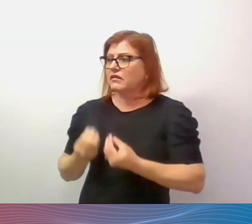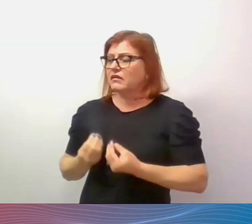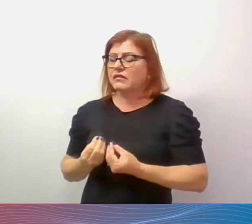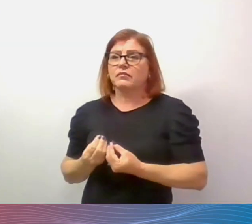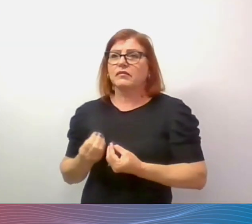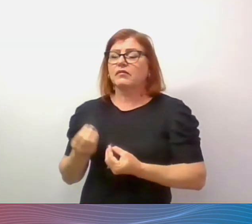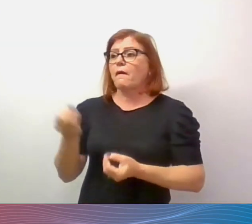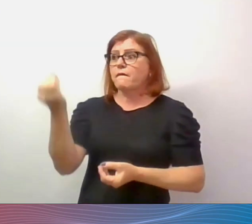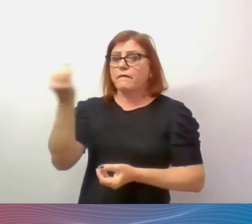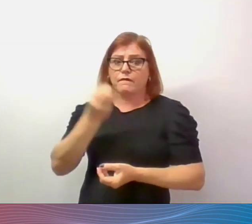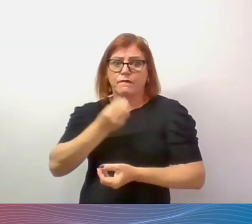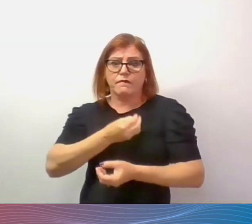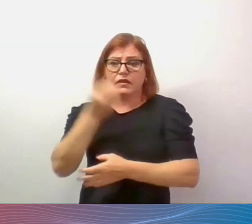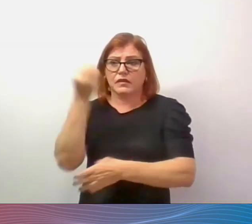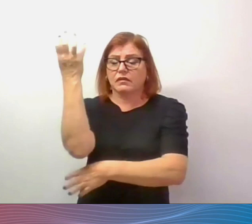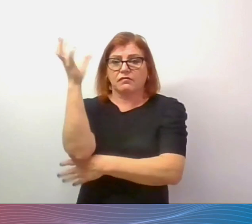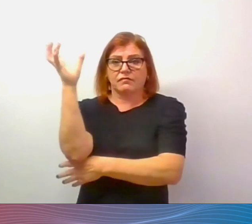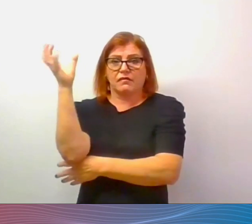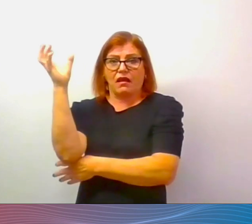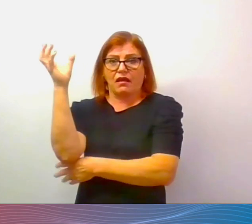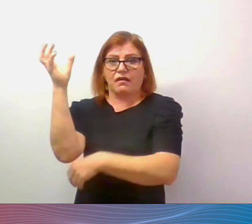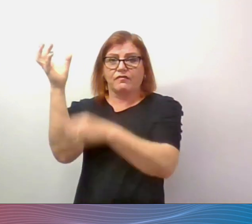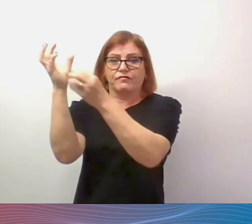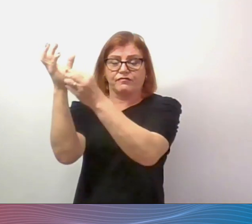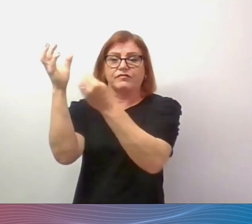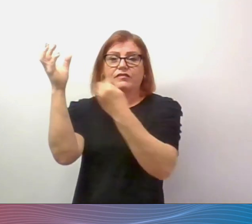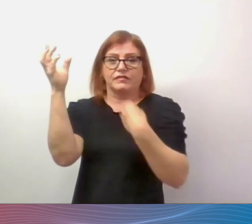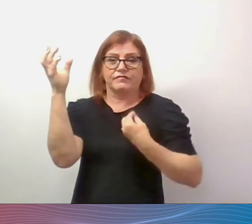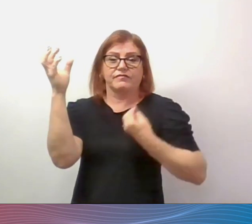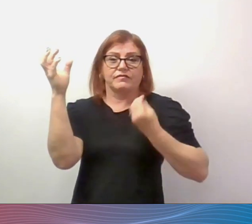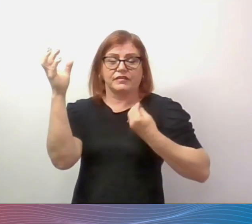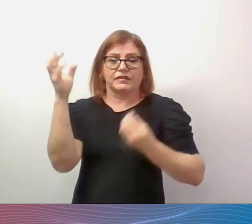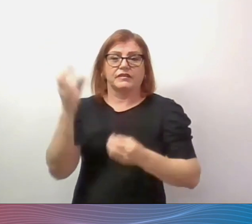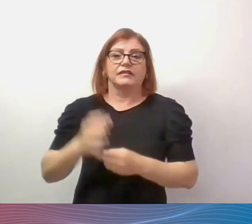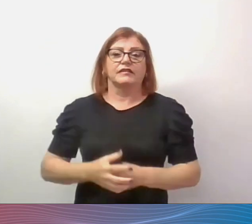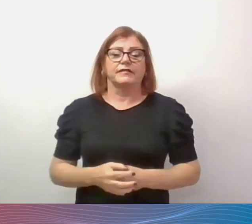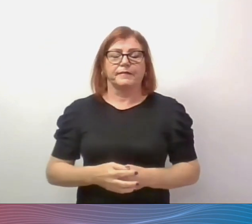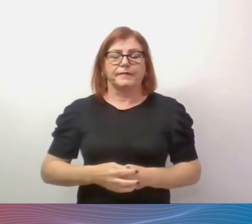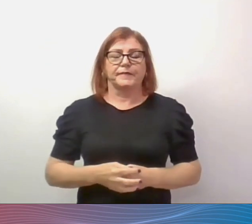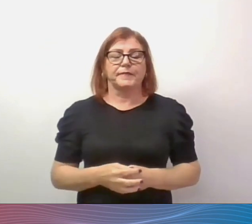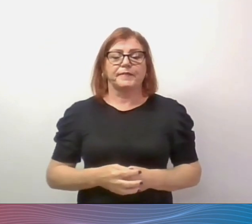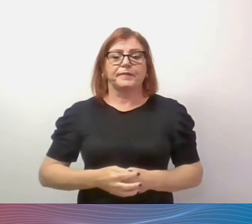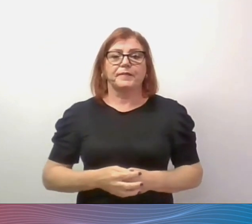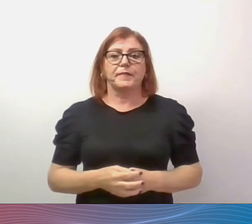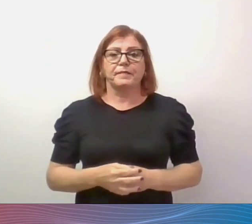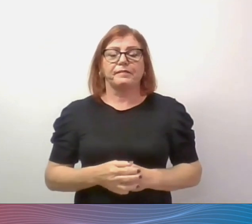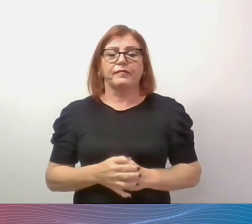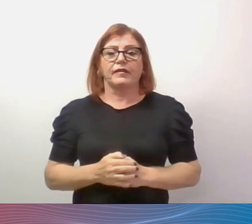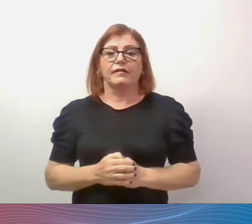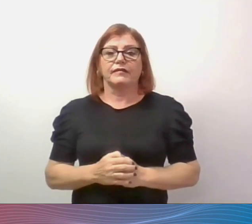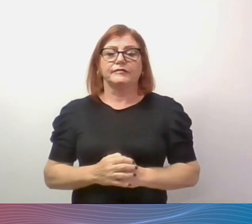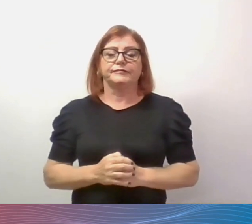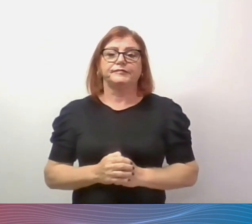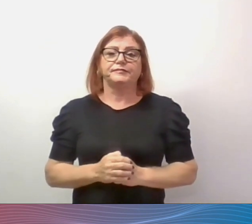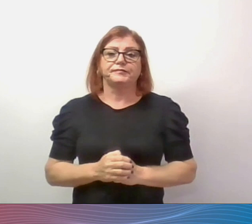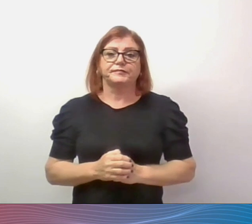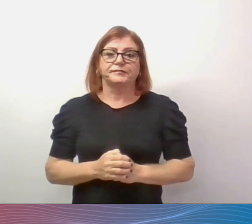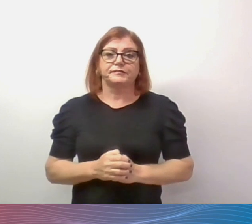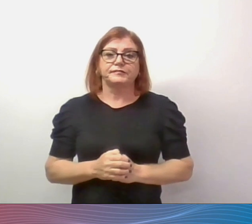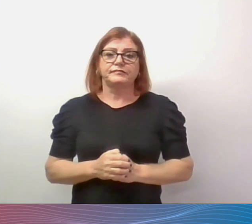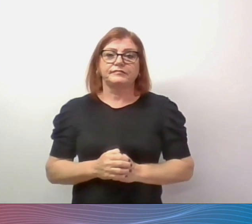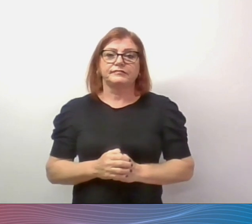to the image of likeness of God so that he could receive God as life by eating of the tree of life. Deus